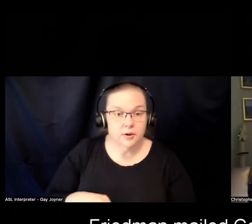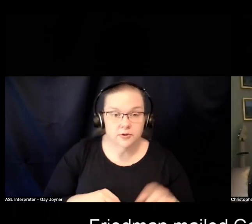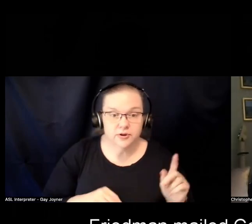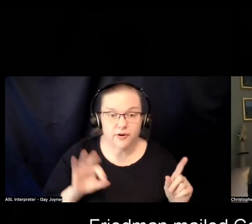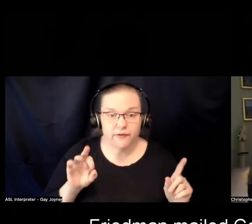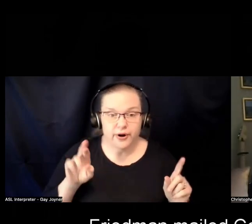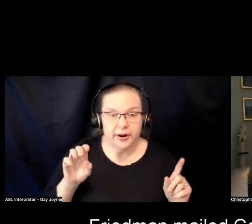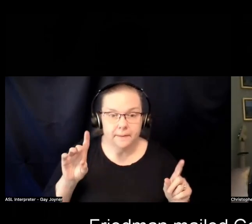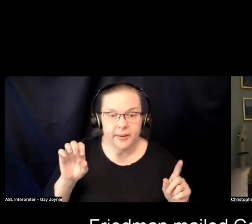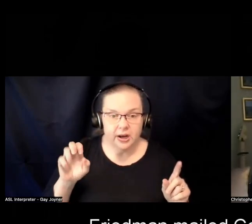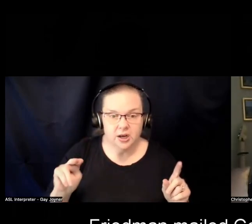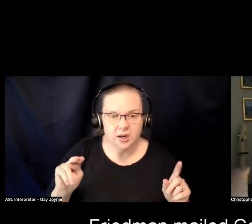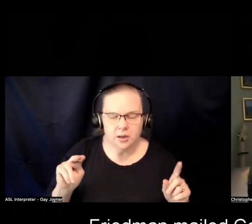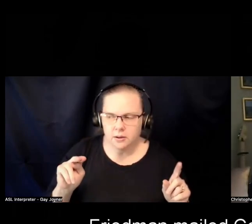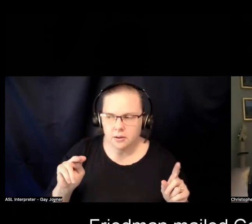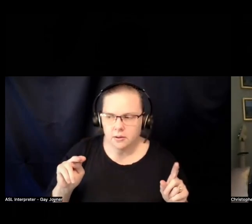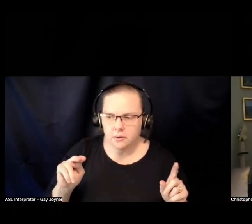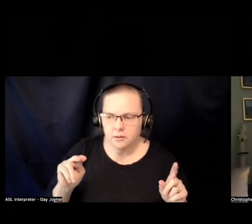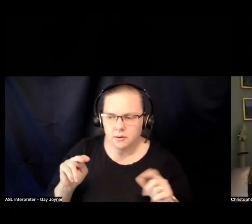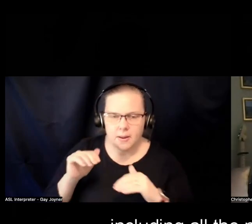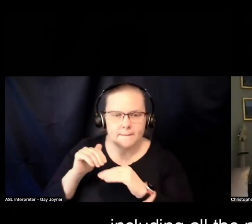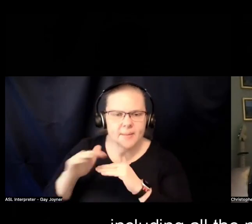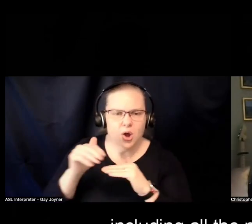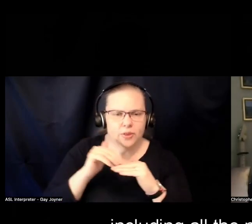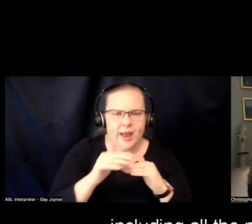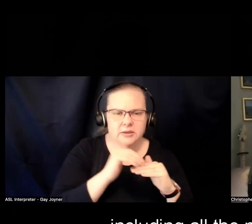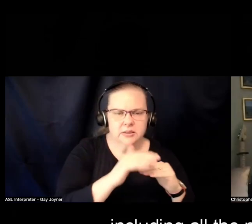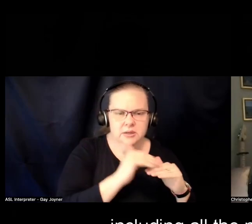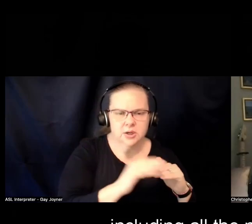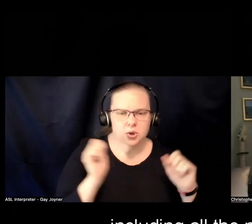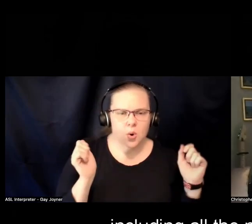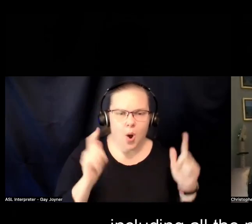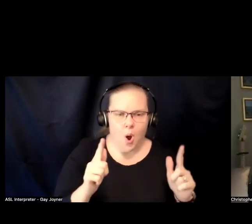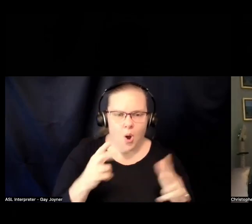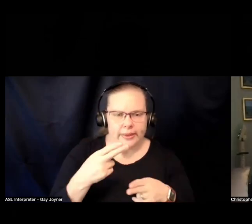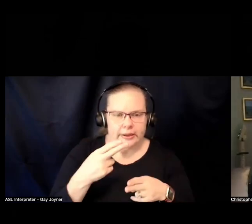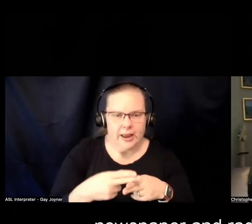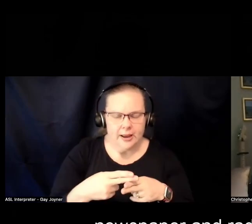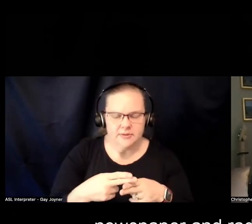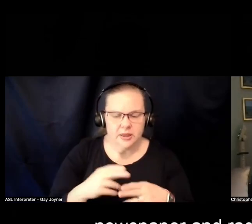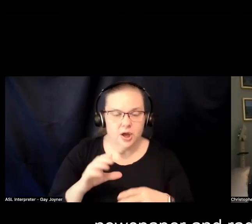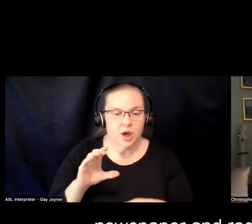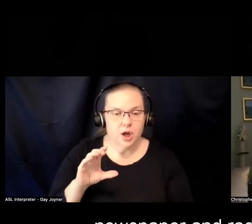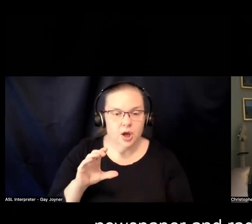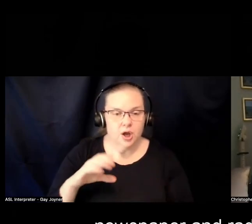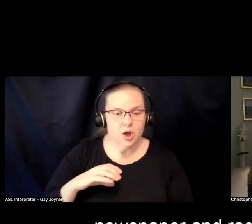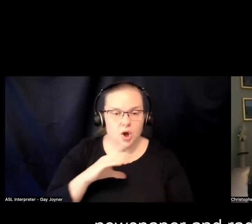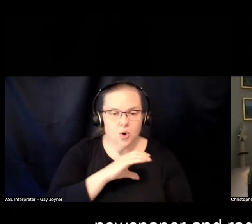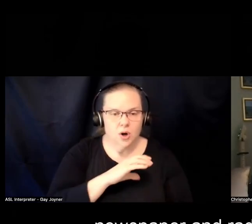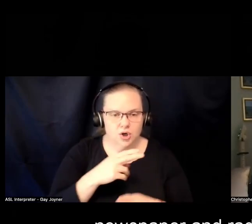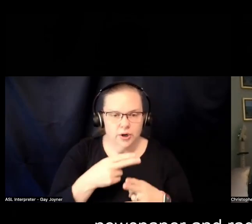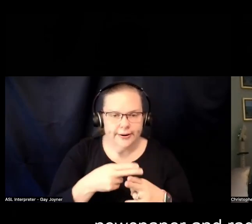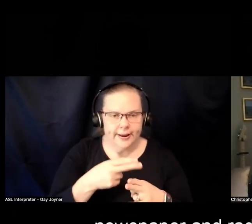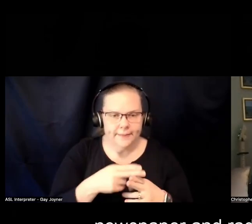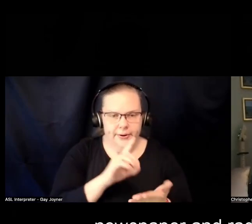Common Sense to 25,000 recipients, including all the names in the Congressional Directory, newspaper and radio columnists,